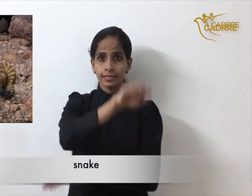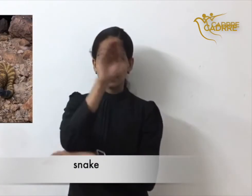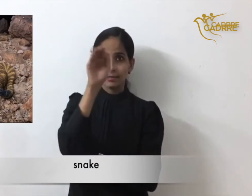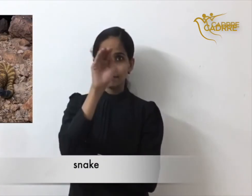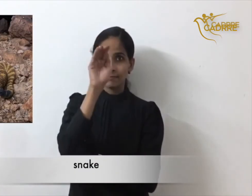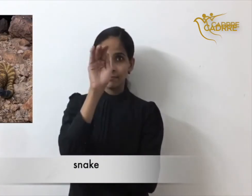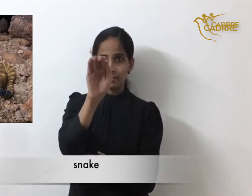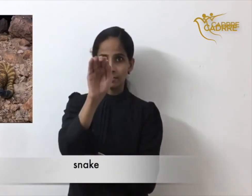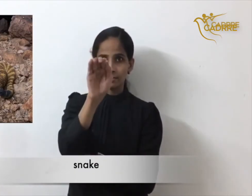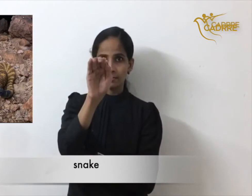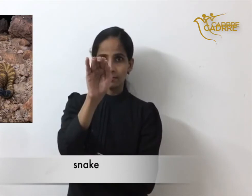Snake.